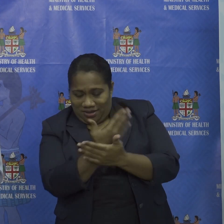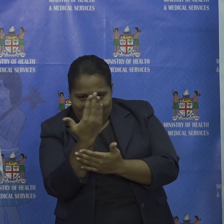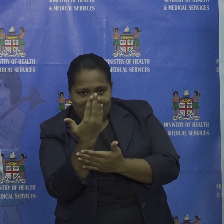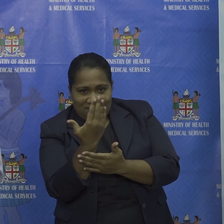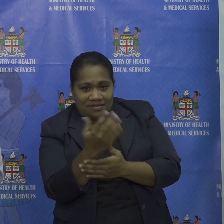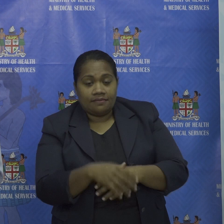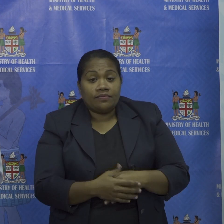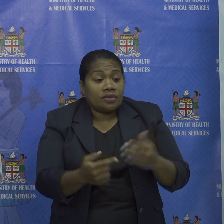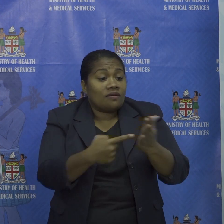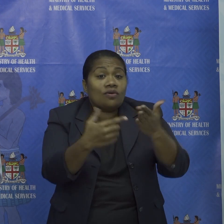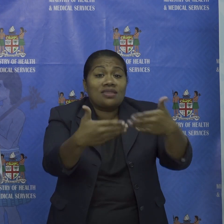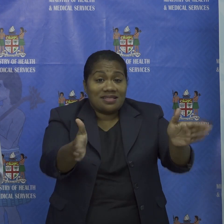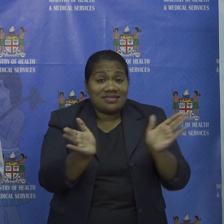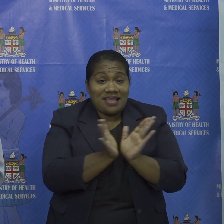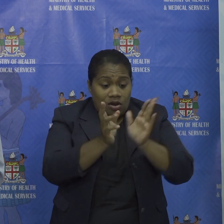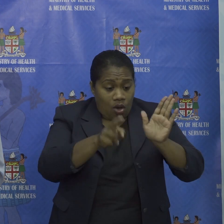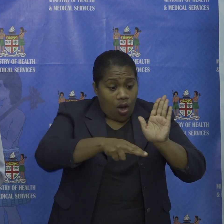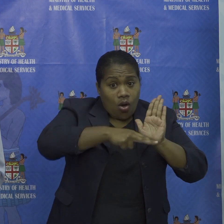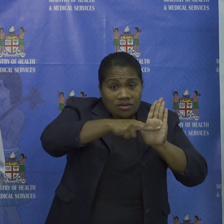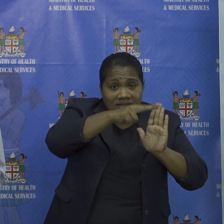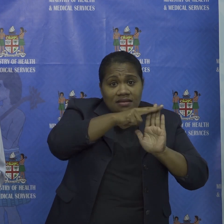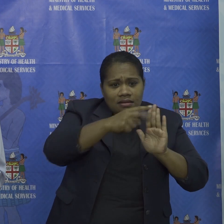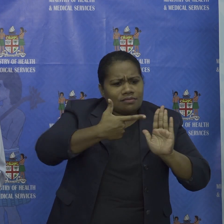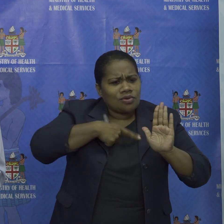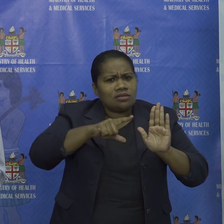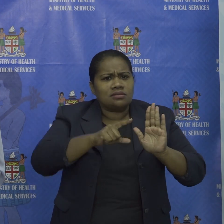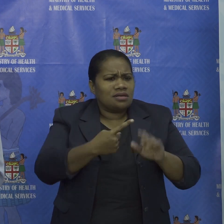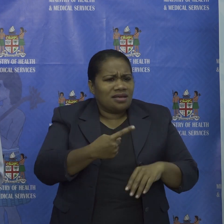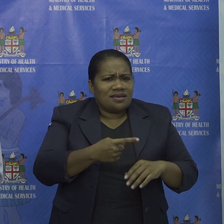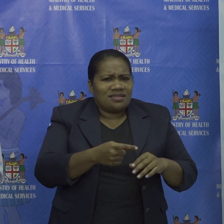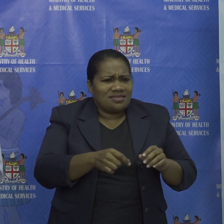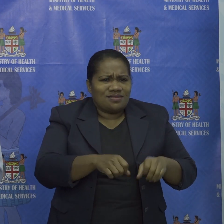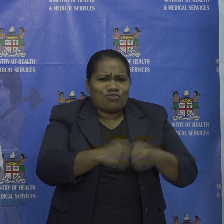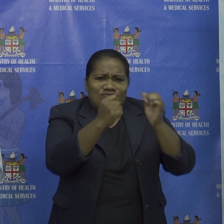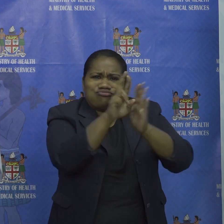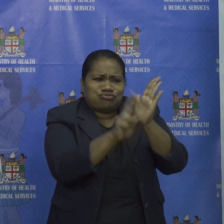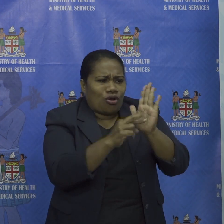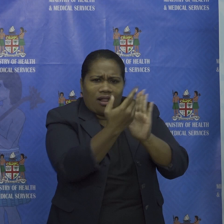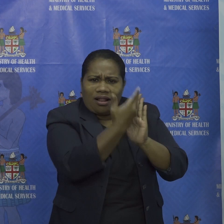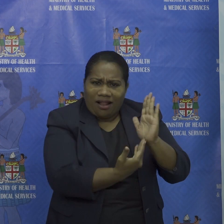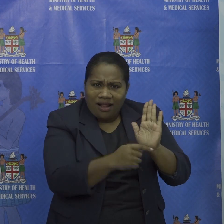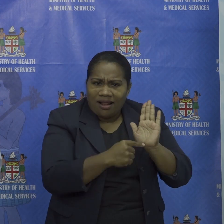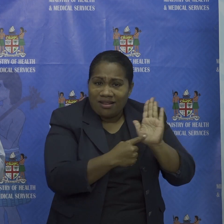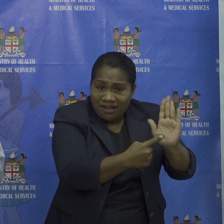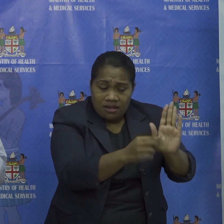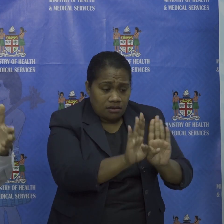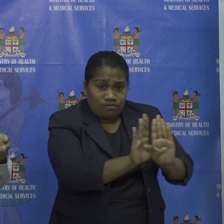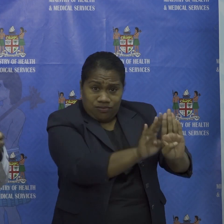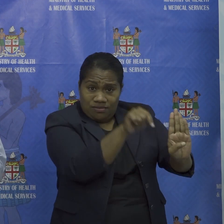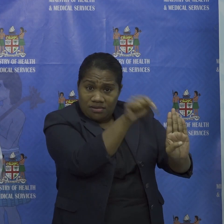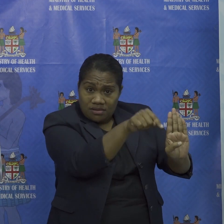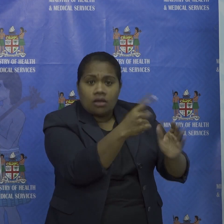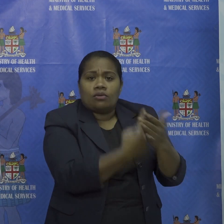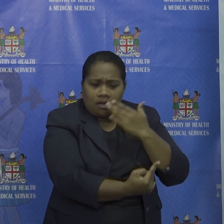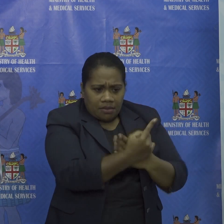At the Tano Hotel, due to the breaches at the border quarantine facility, there could have been infectious staff who transmitted the virus to